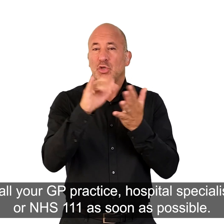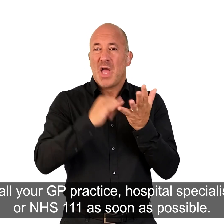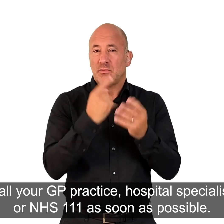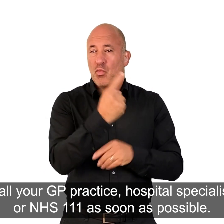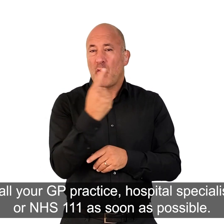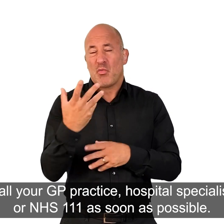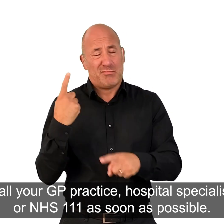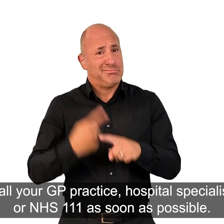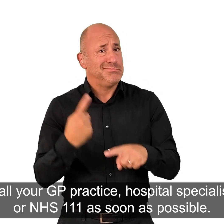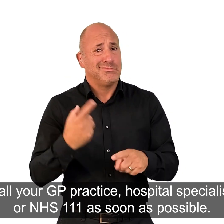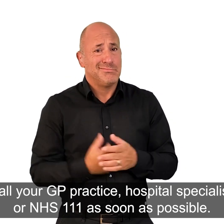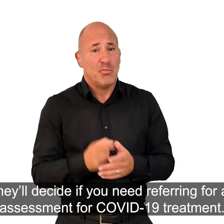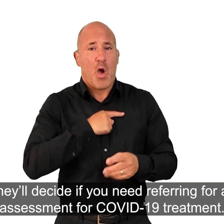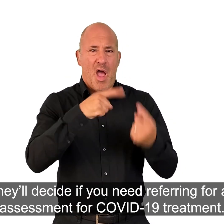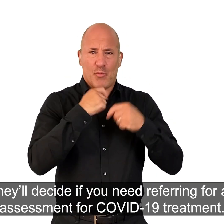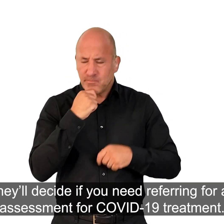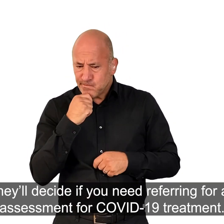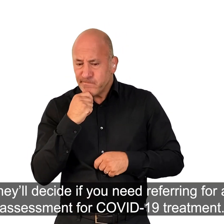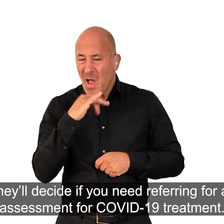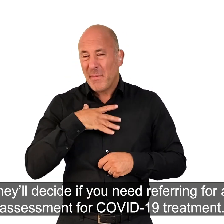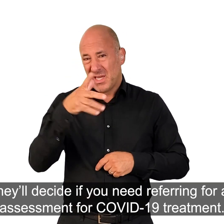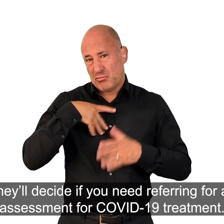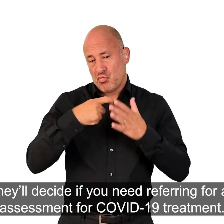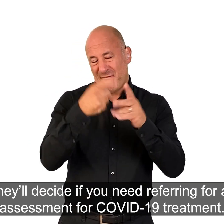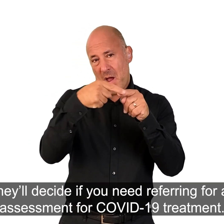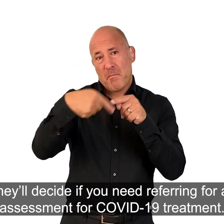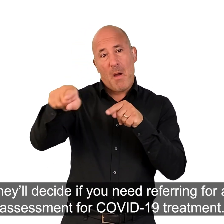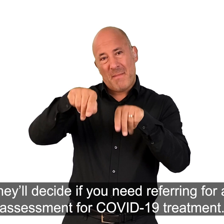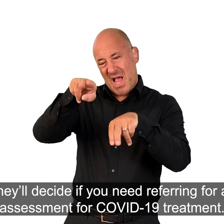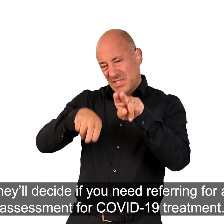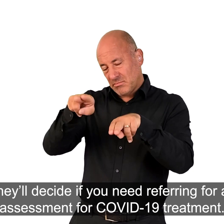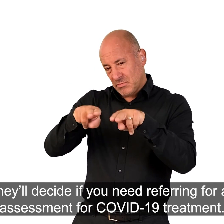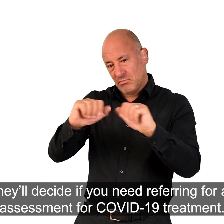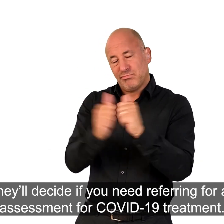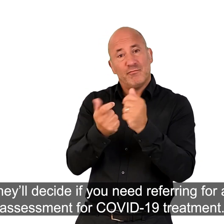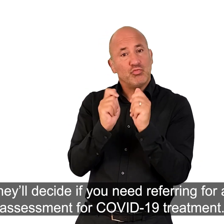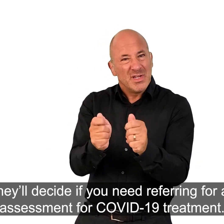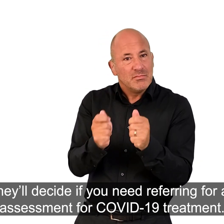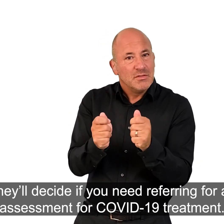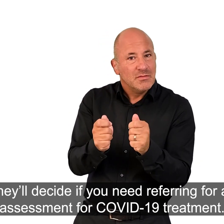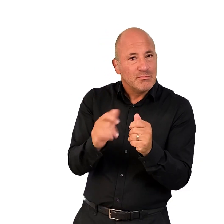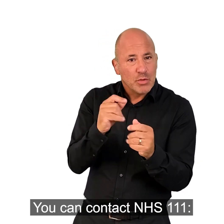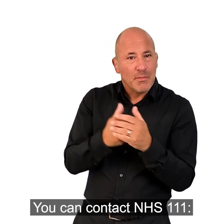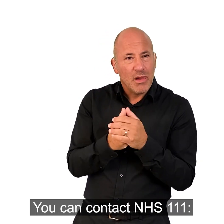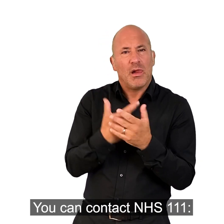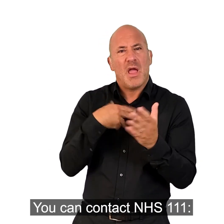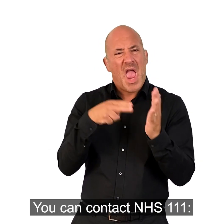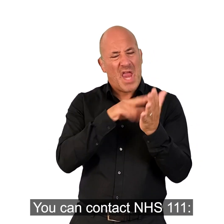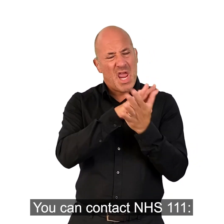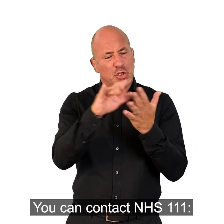NHS 111 as soon as possible. They'll decide if you need referring for an assessment for COVID-19 treatment. You can